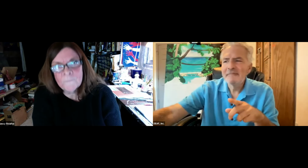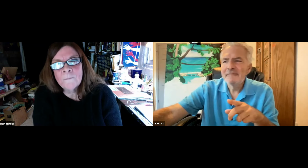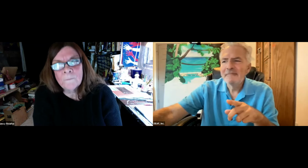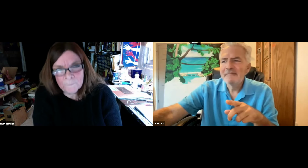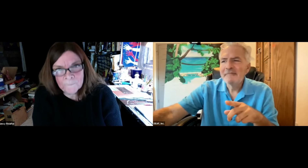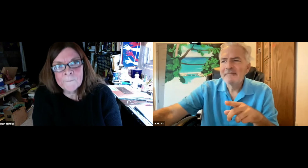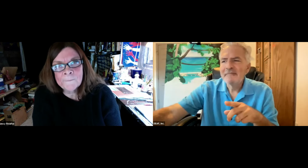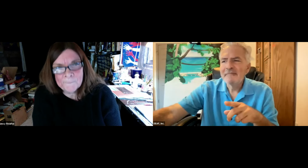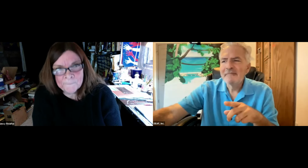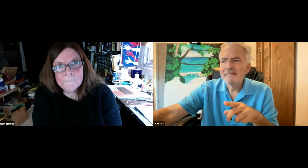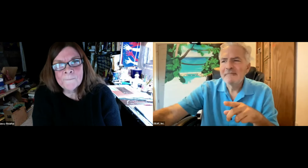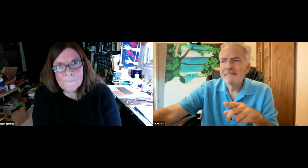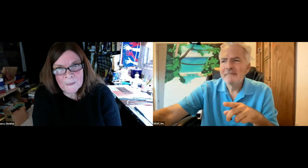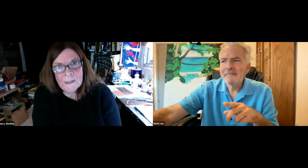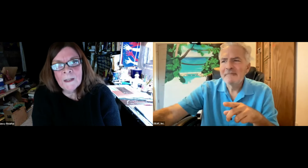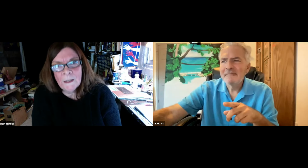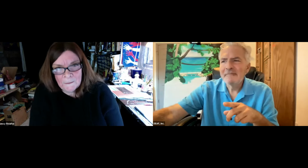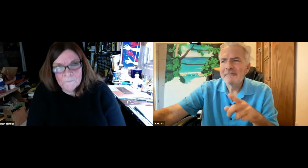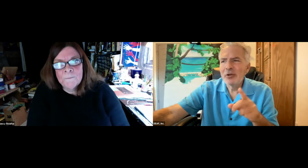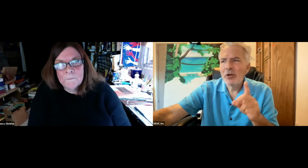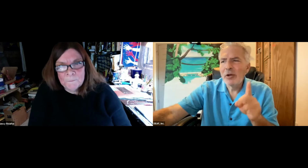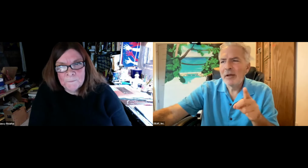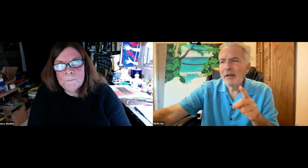tour someday. Oh, okay.